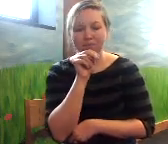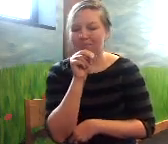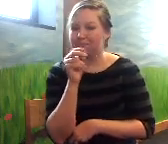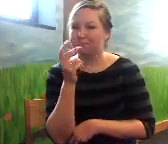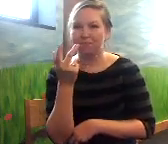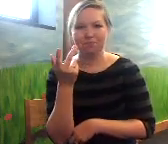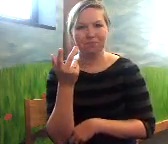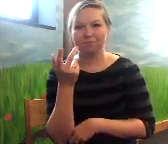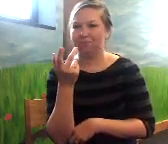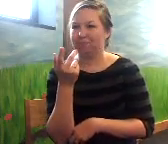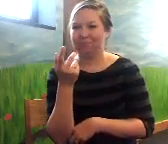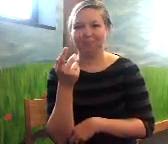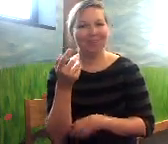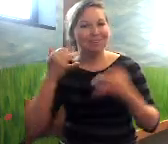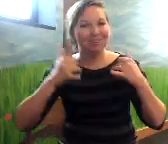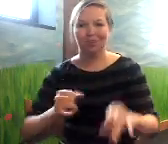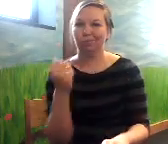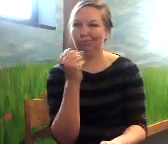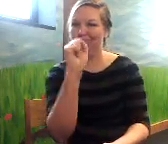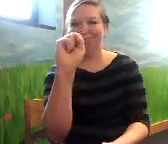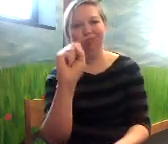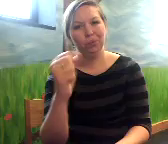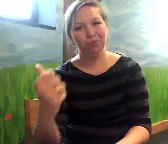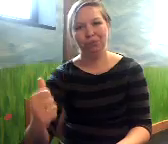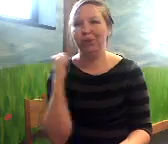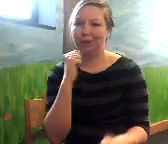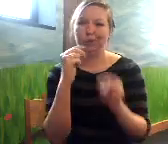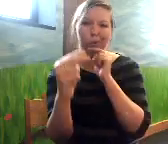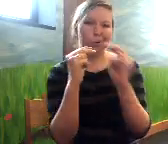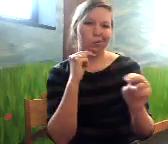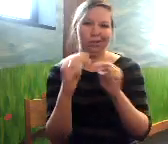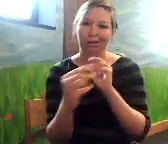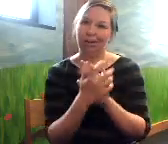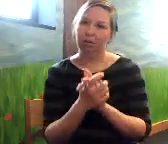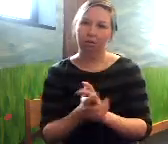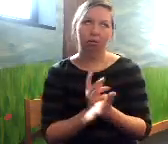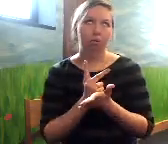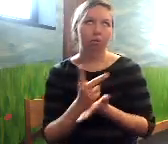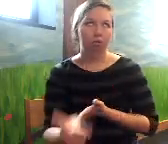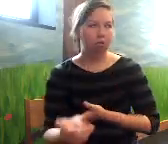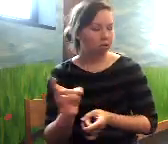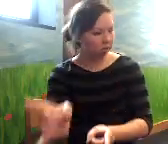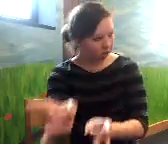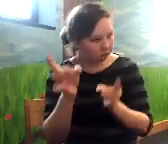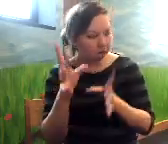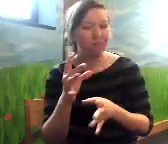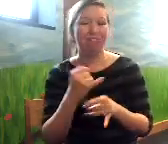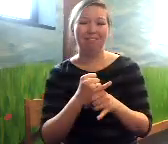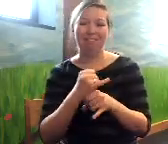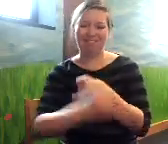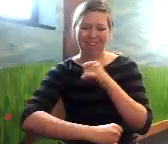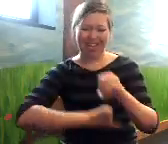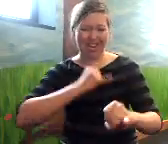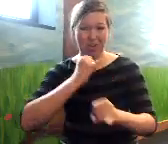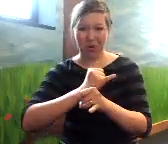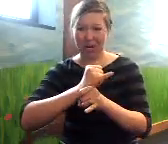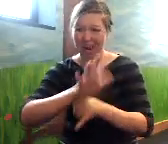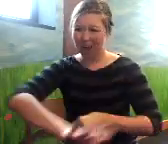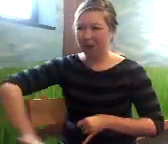opinion against the United States, and so Nixon throws in the towel. There's a very famous peace